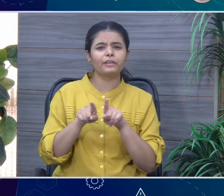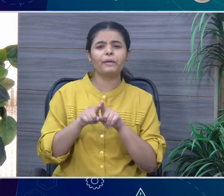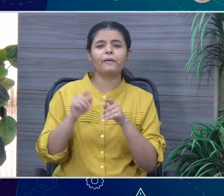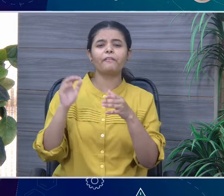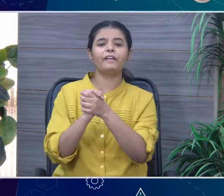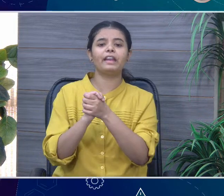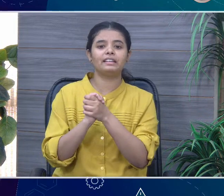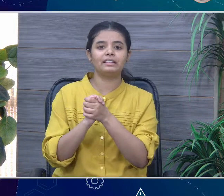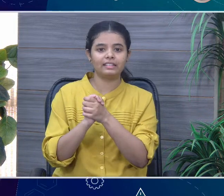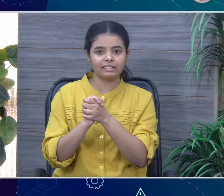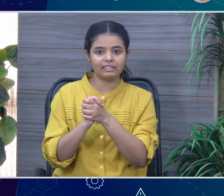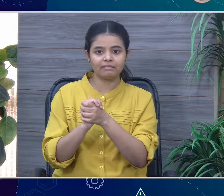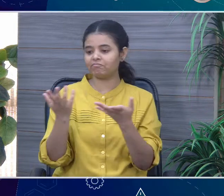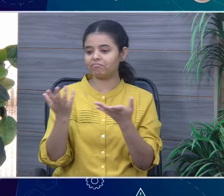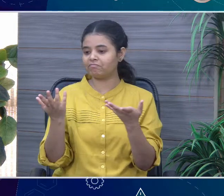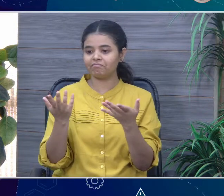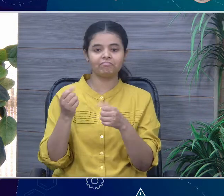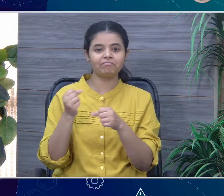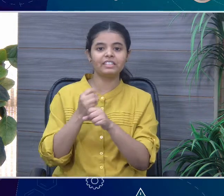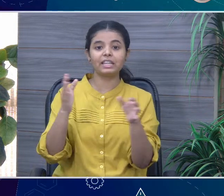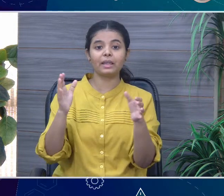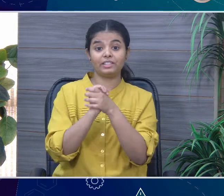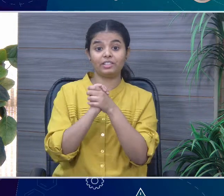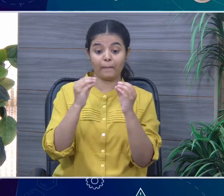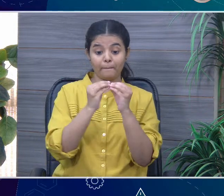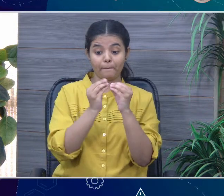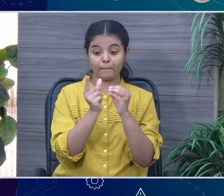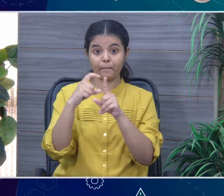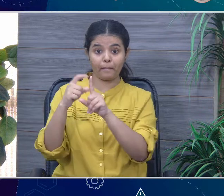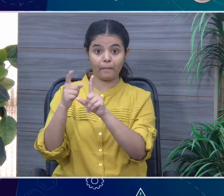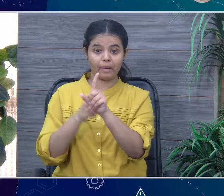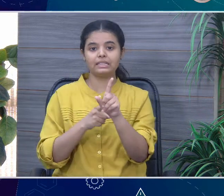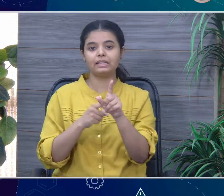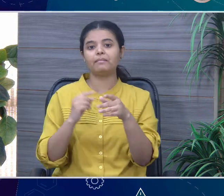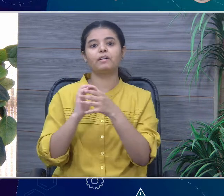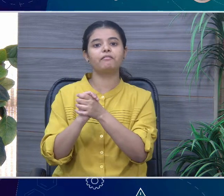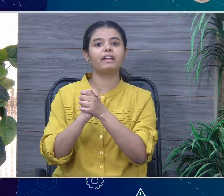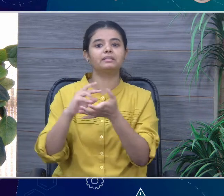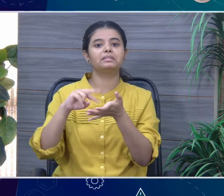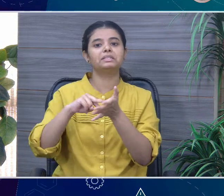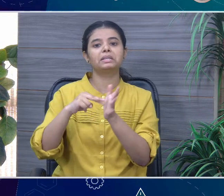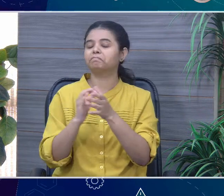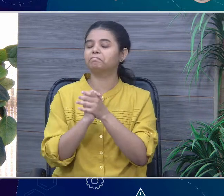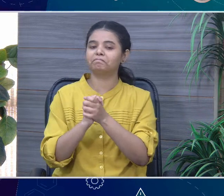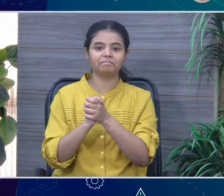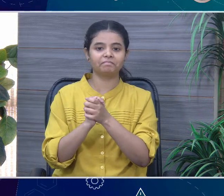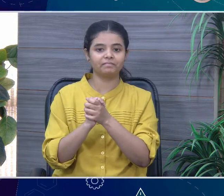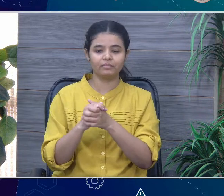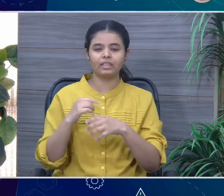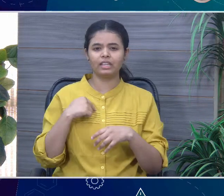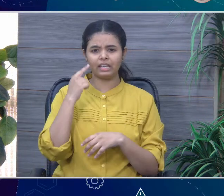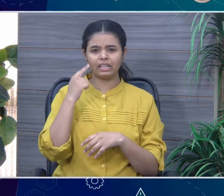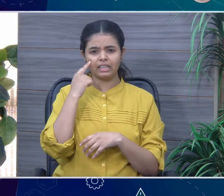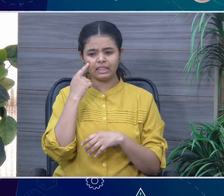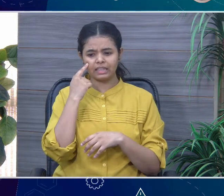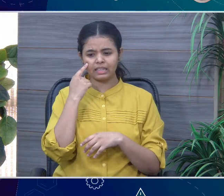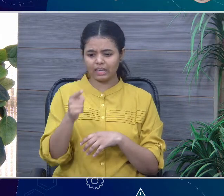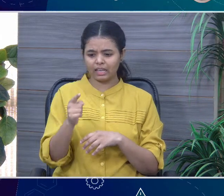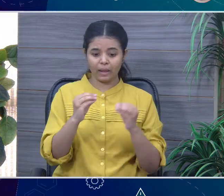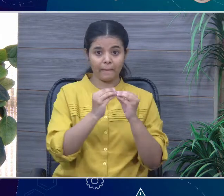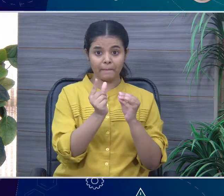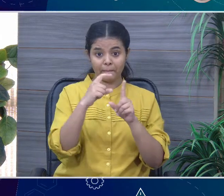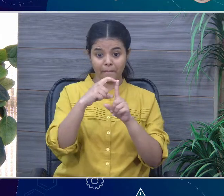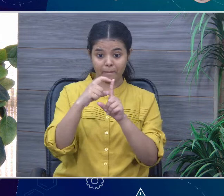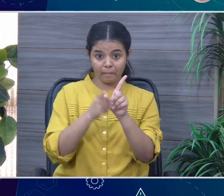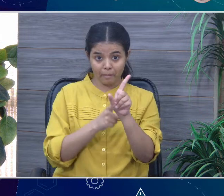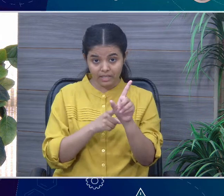friend, we generally call a friend, and we would like to know what is the difference between these two, a buddy and a